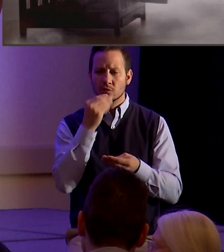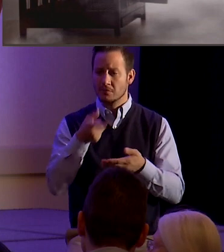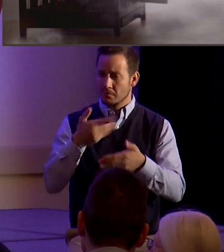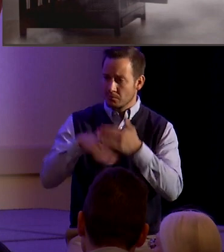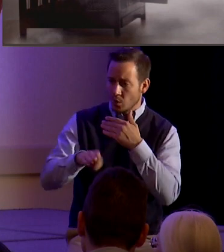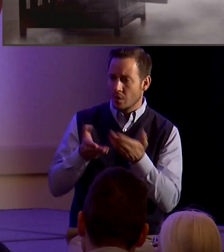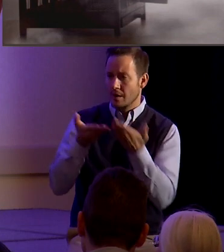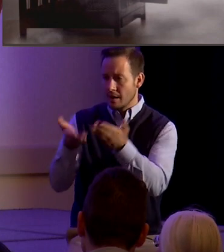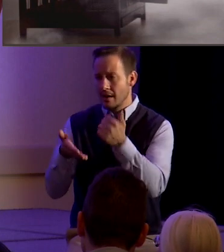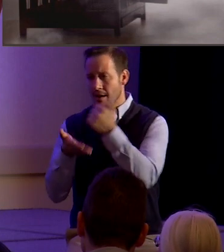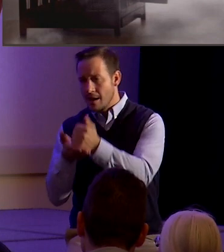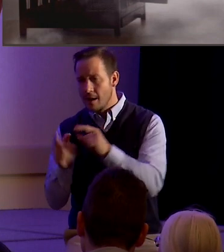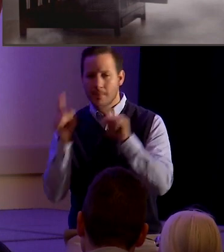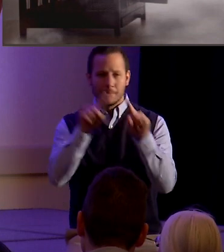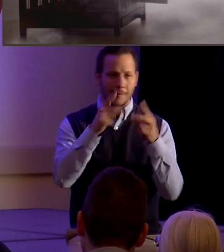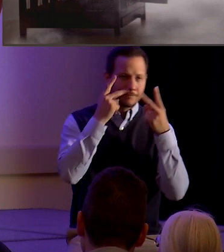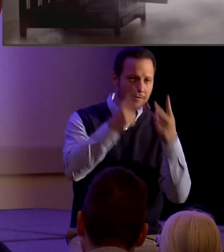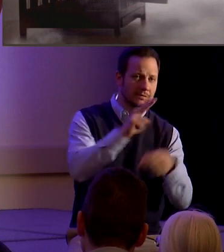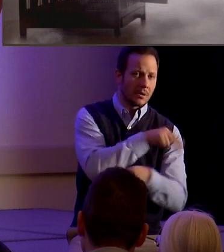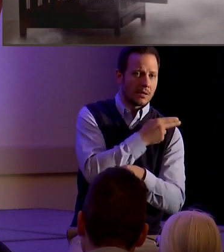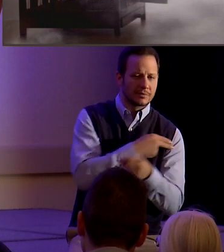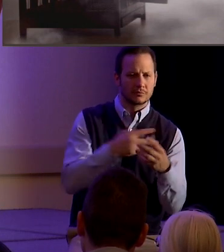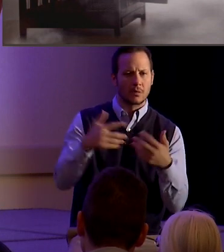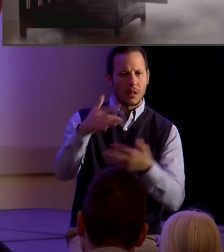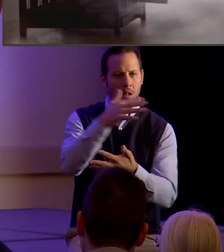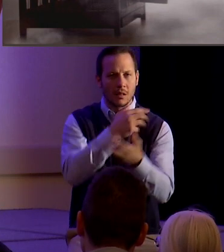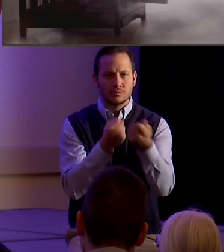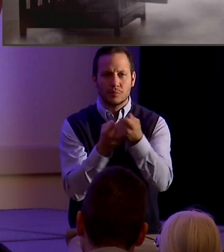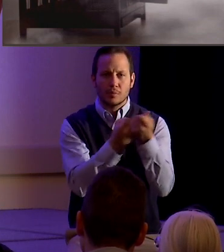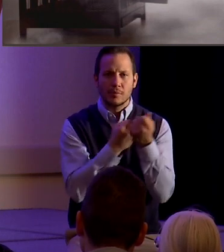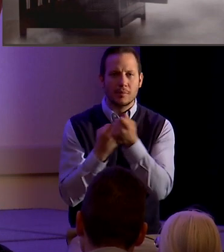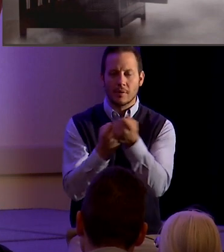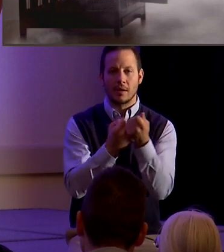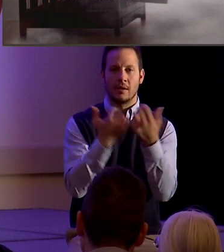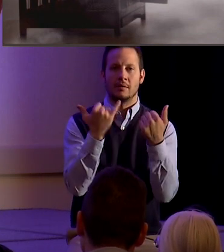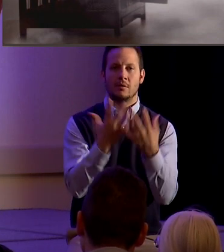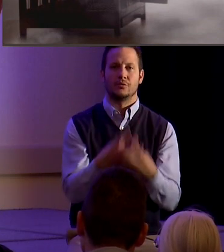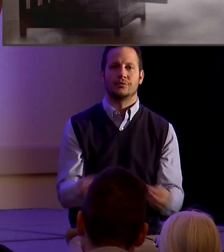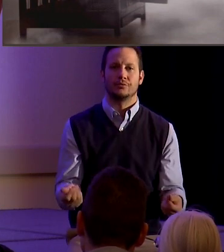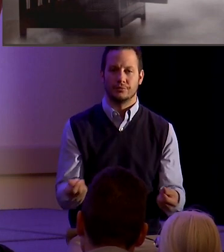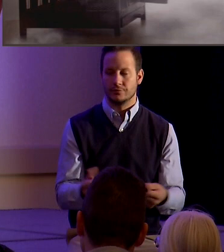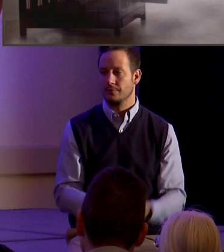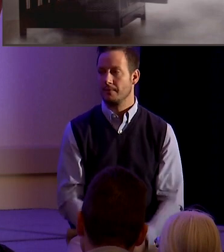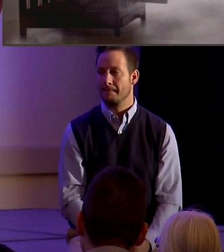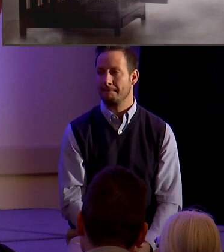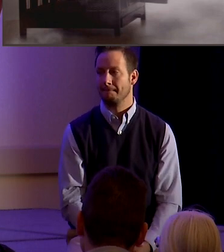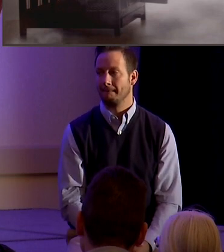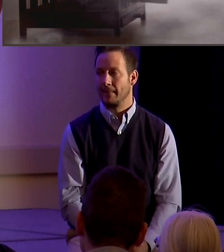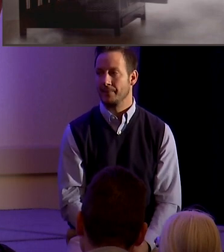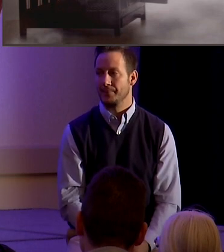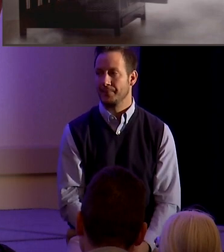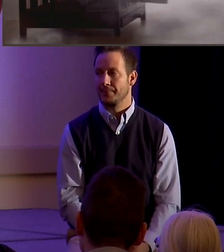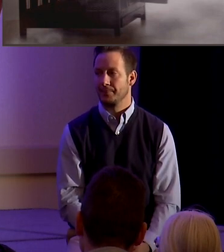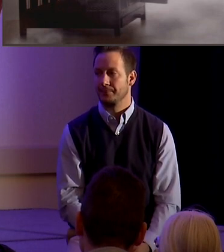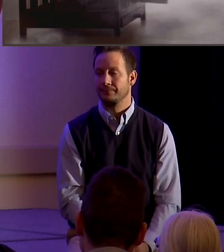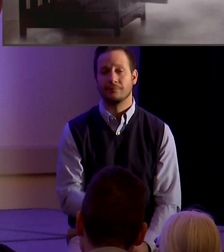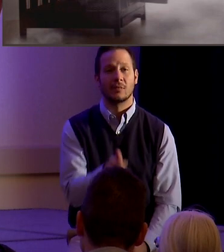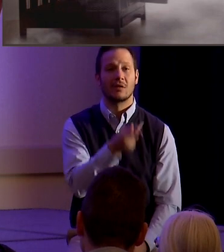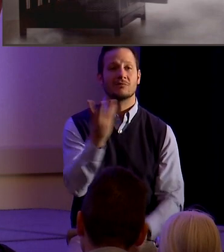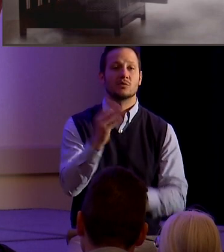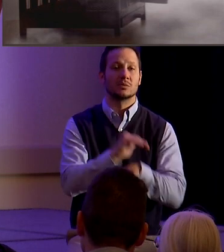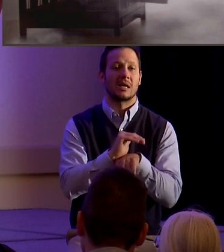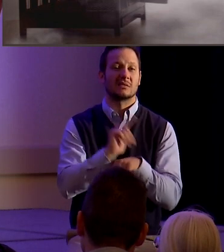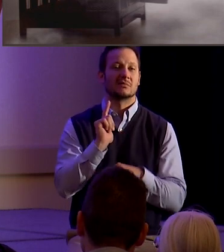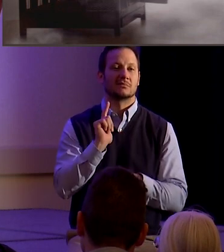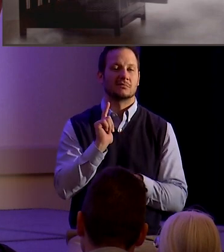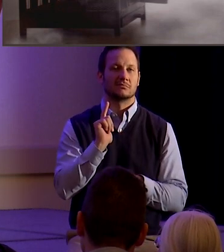and people were in the hospital and all this stuff, just suddenly vanished. They just weren't there. A few nights later, there was a knock at